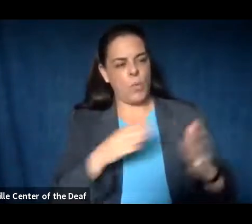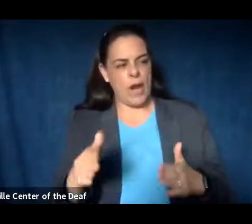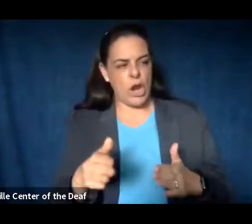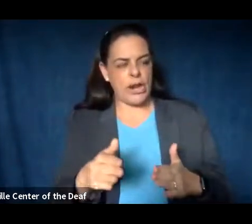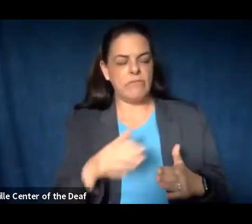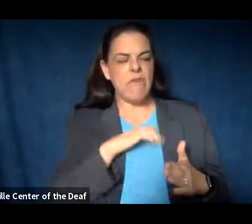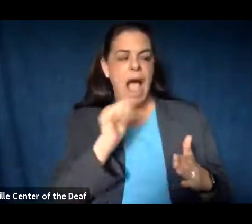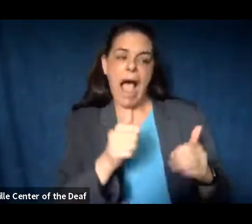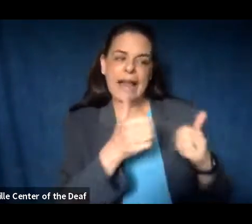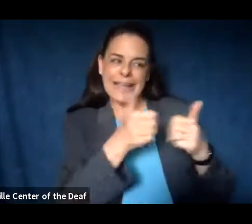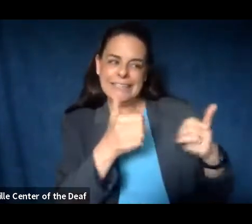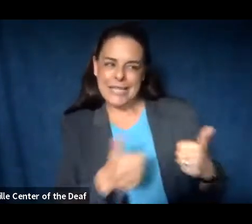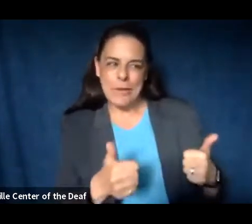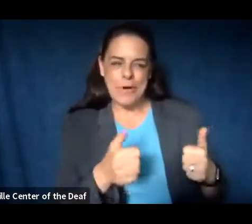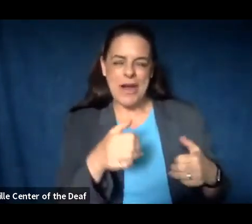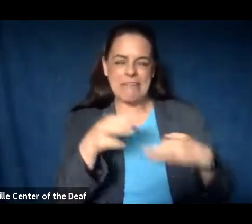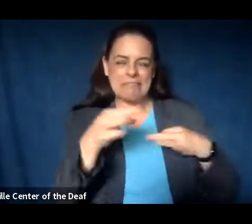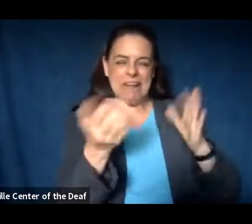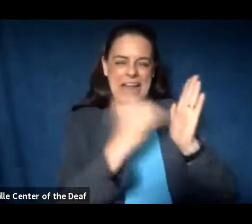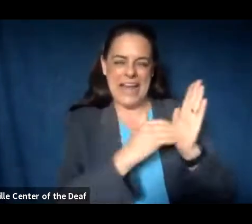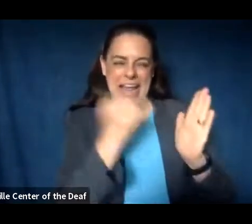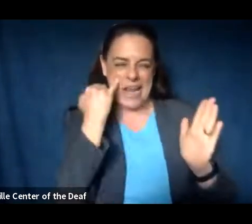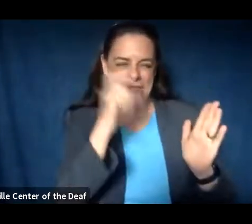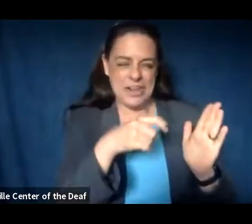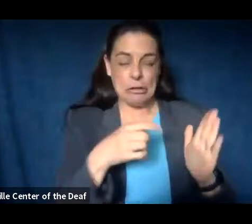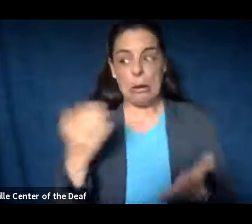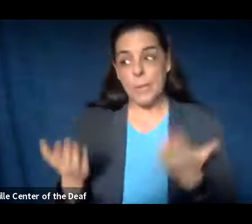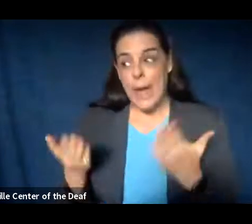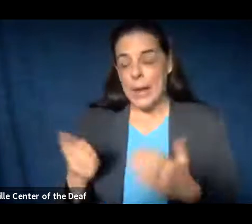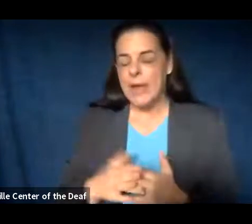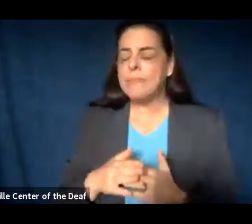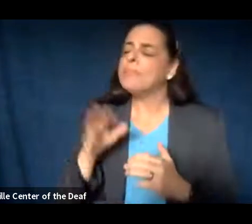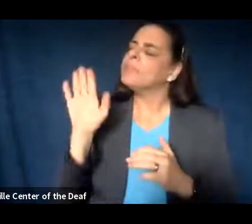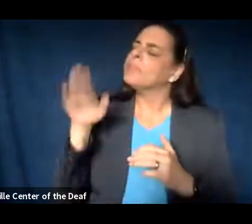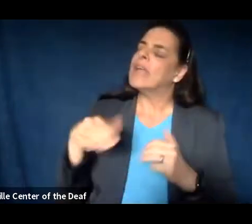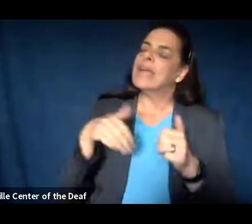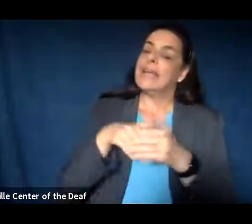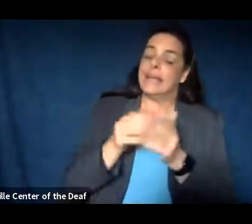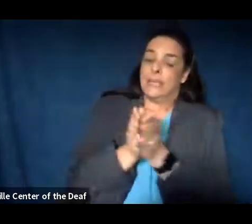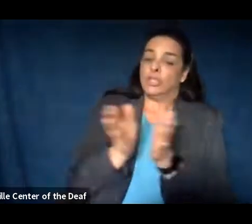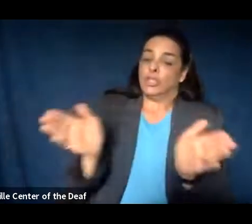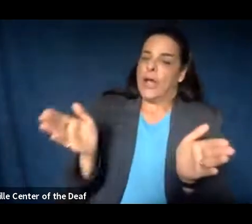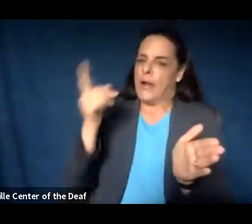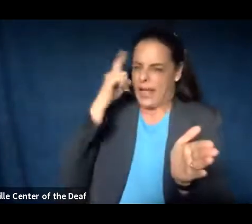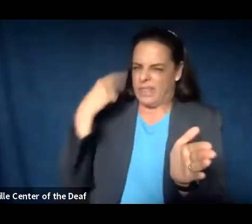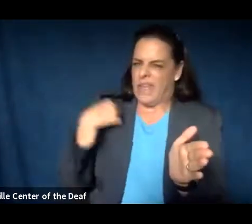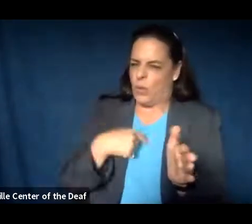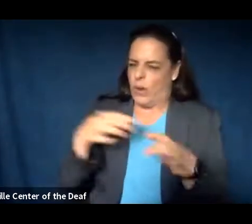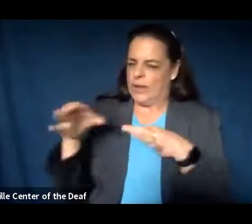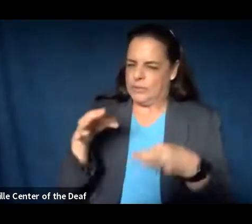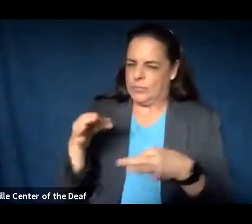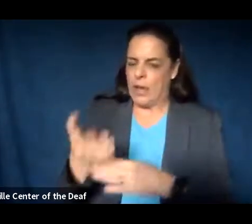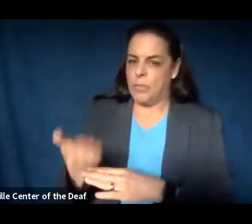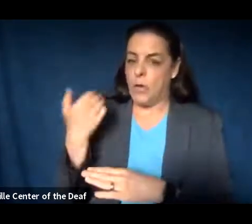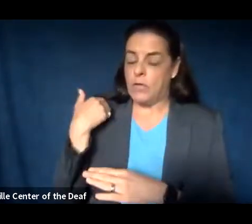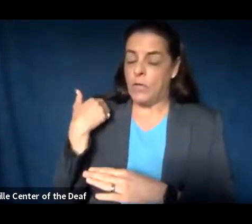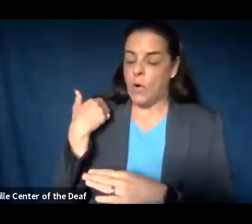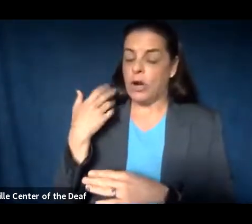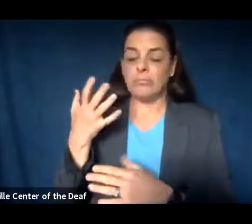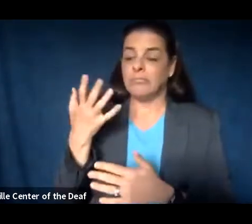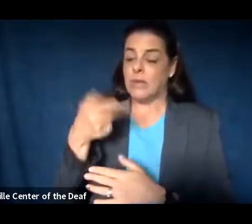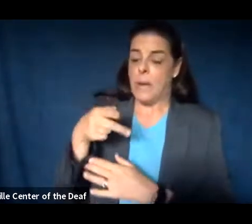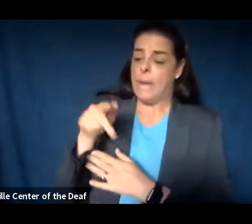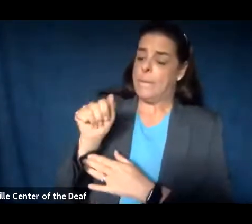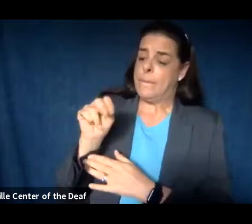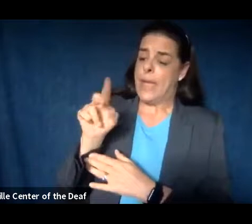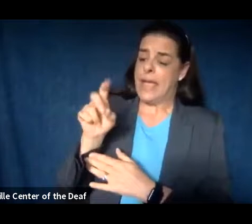to. In general, and I think we've talked about this a little bit before, with the history of pandemics and the